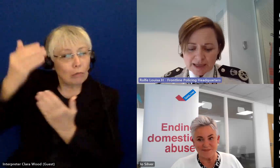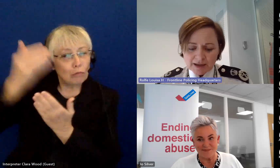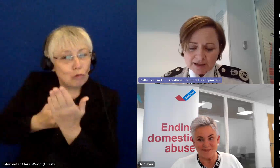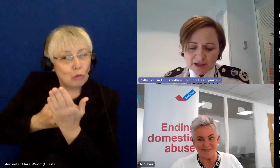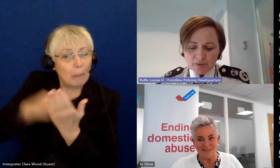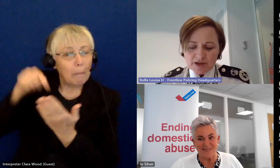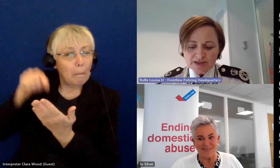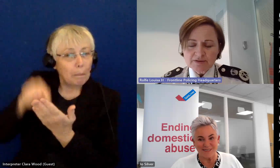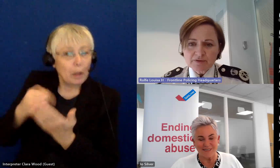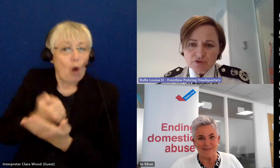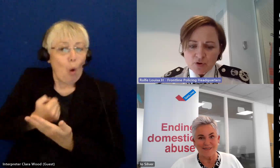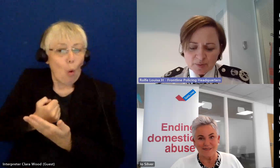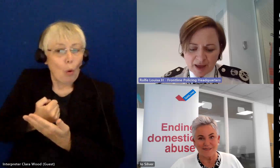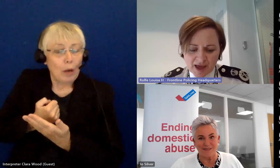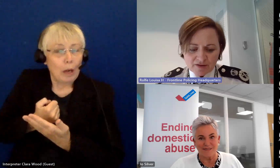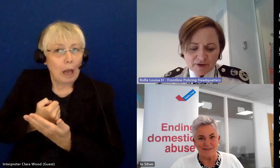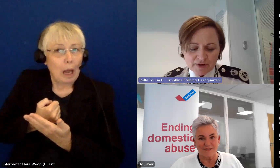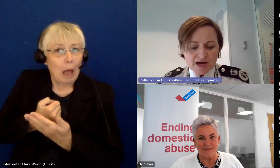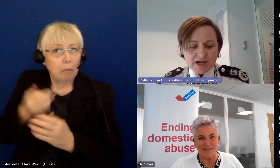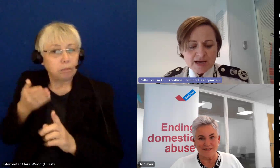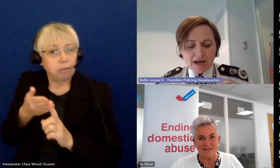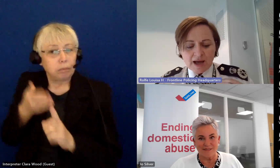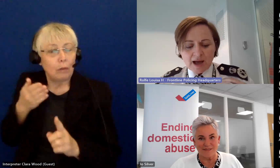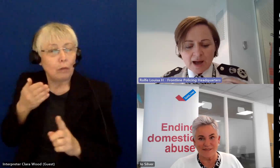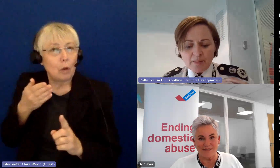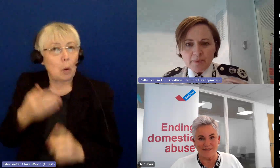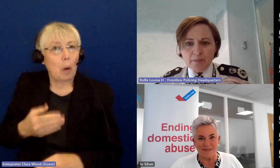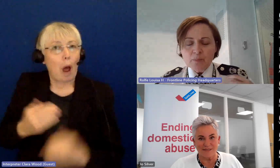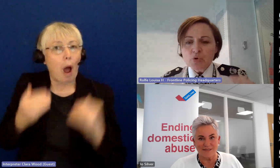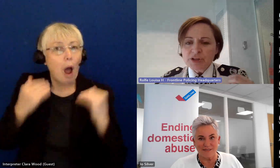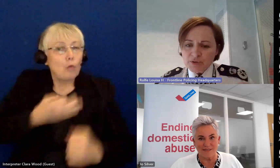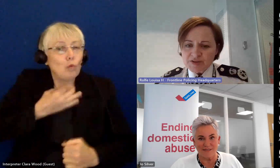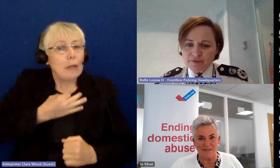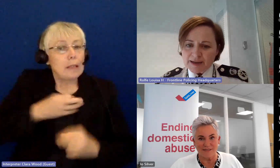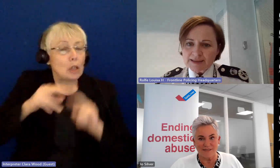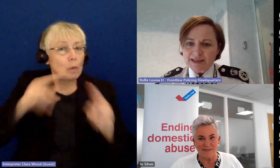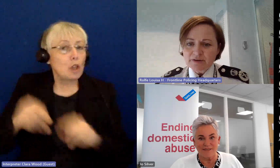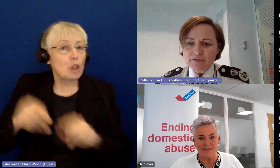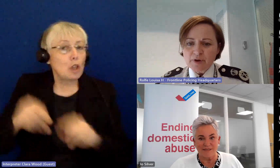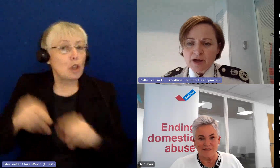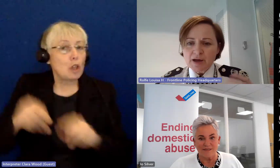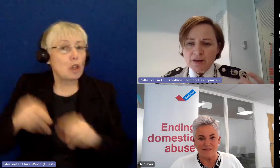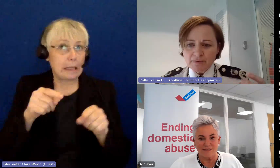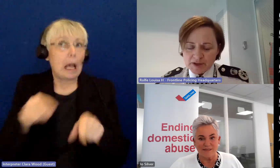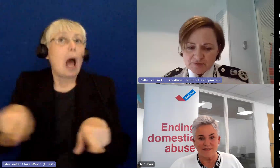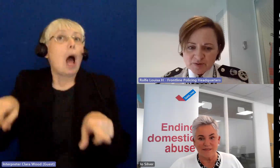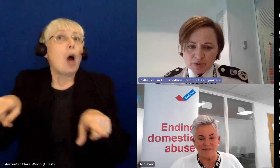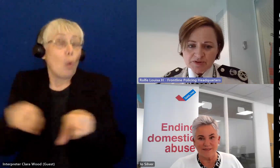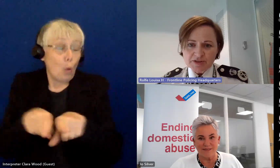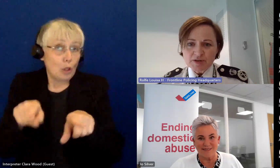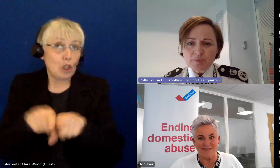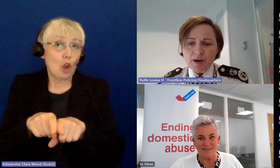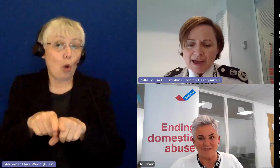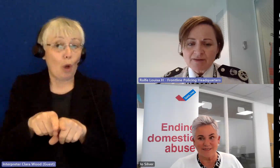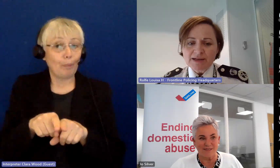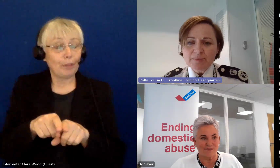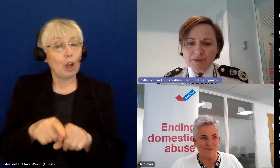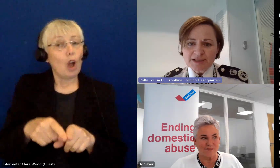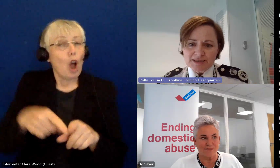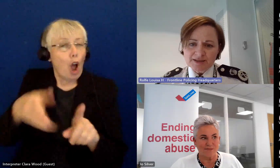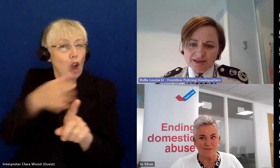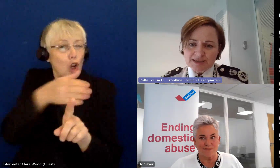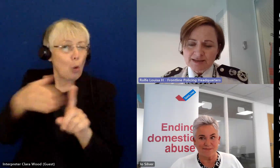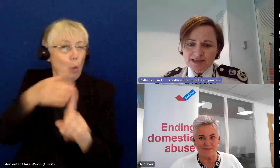abuse, particularly coercive controlling behaviour, more user friendly for first responders who might